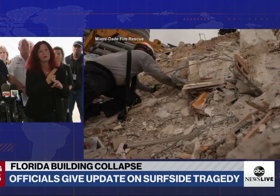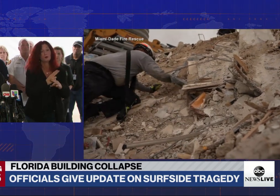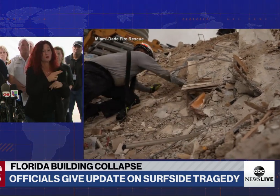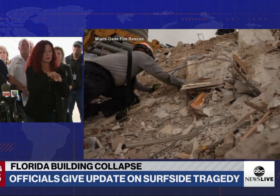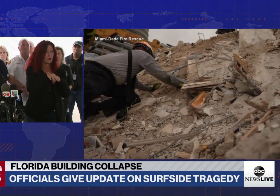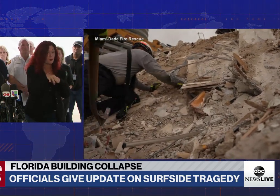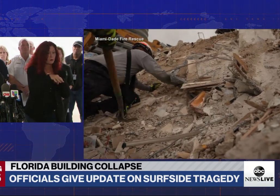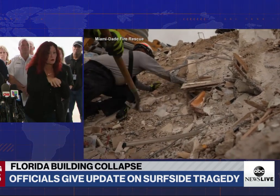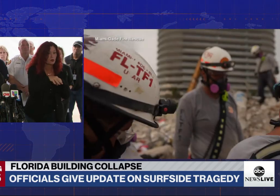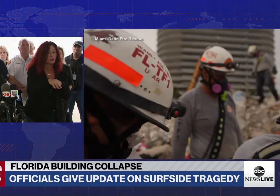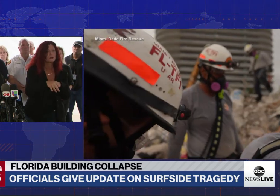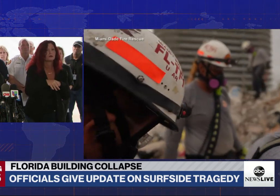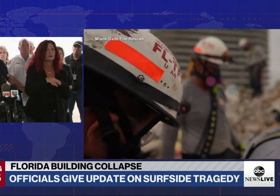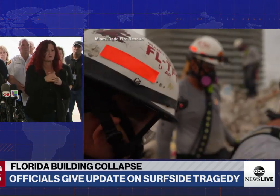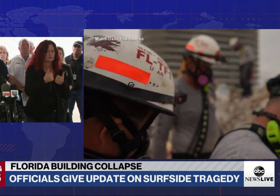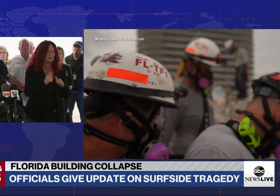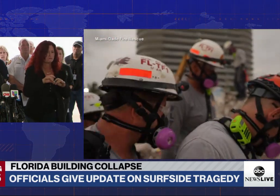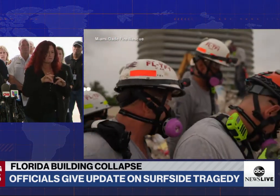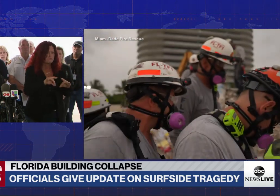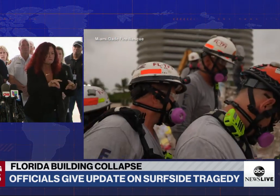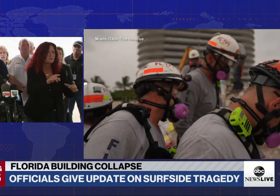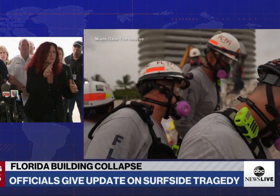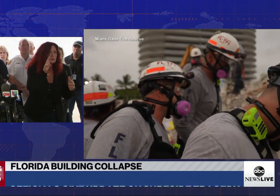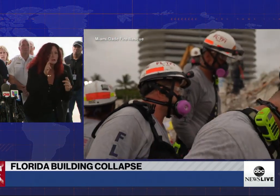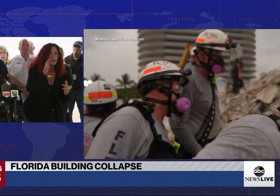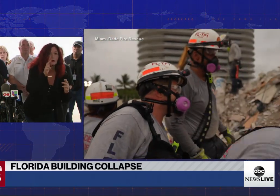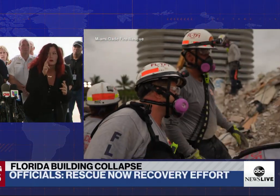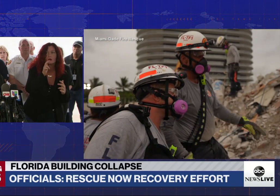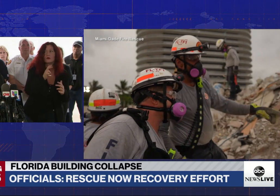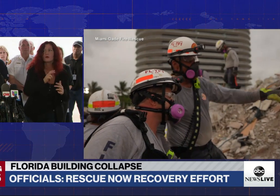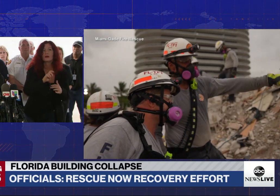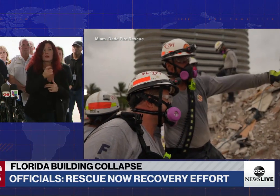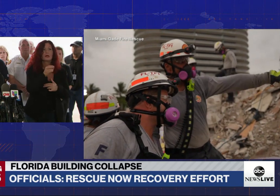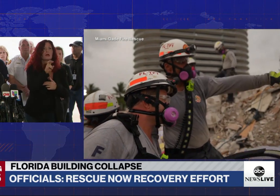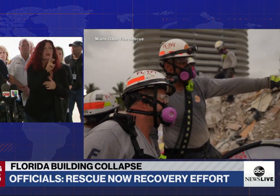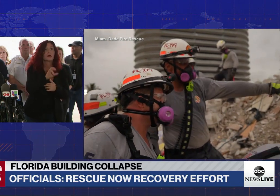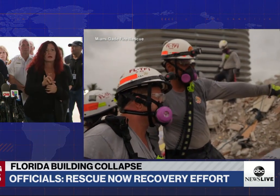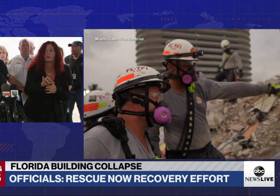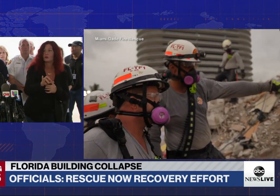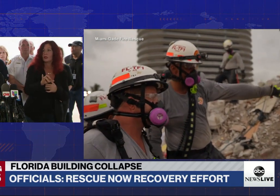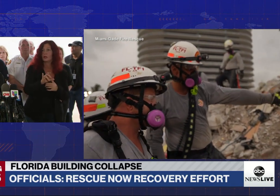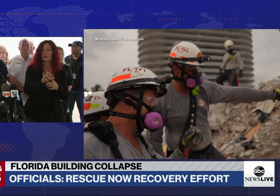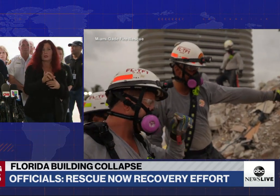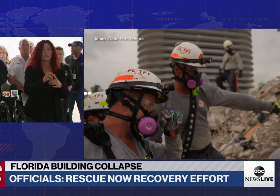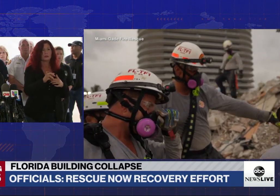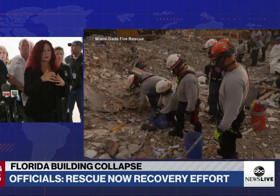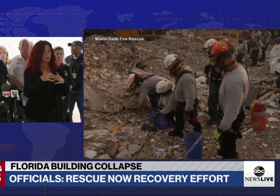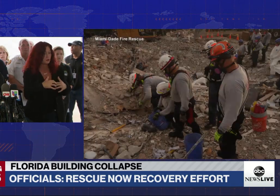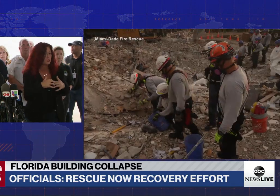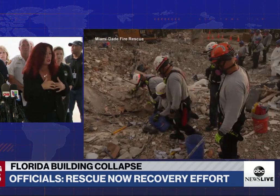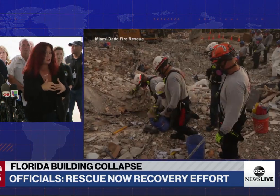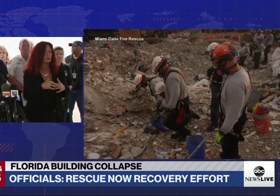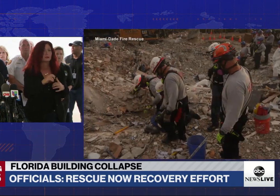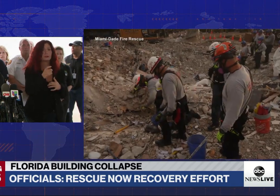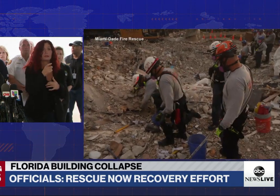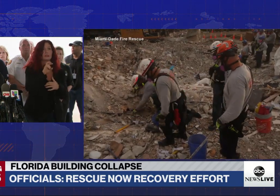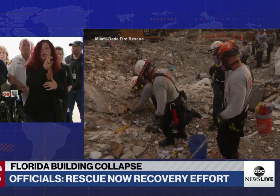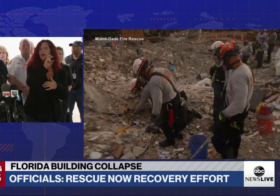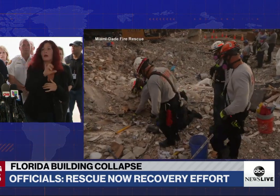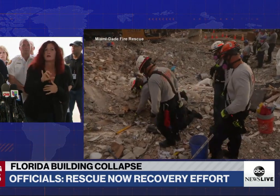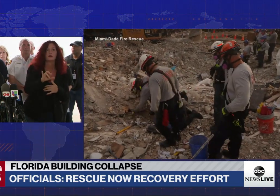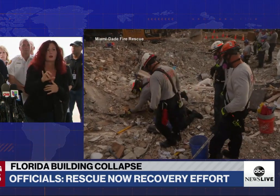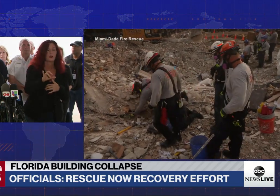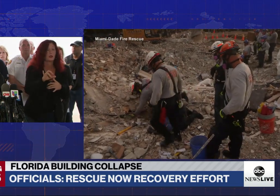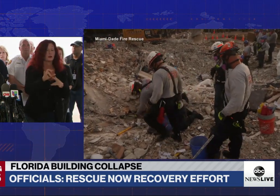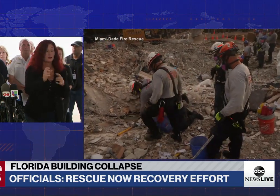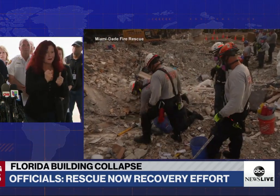They've searched for void spaces, and they've searched for victims. They ran into a building they